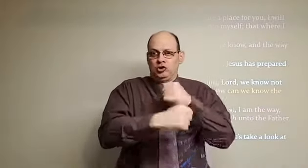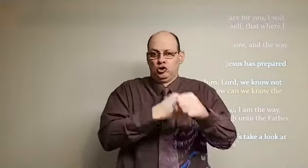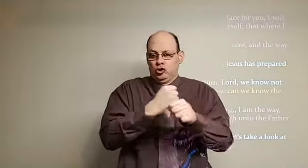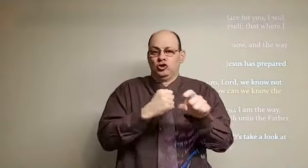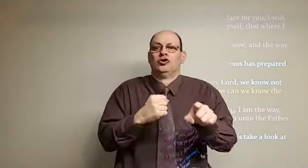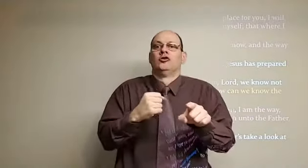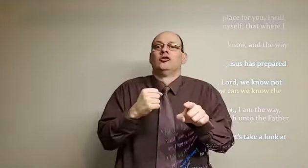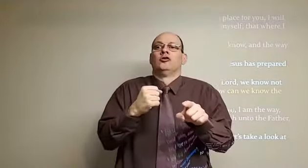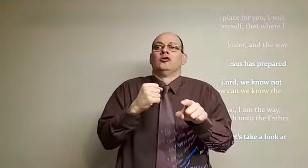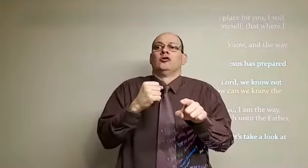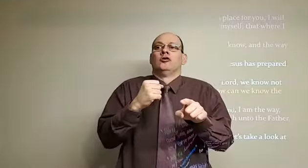that year